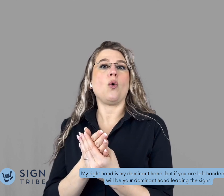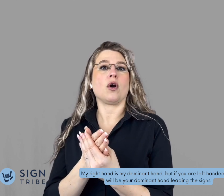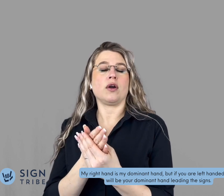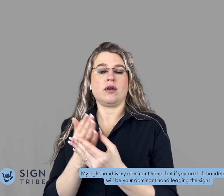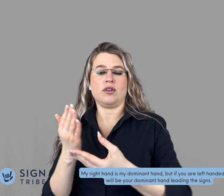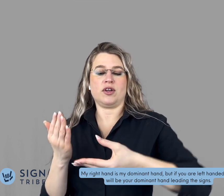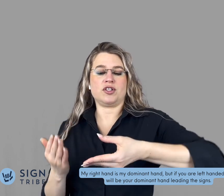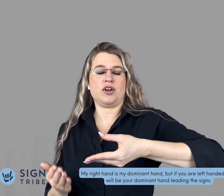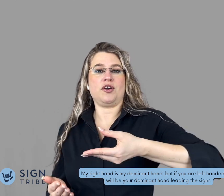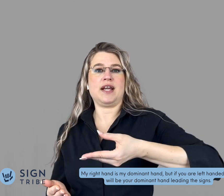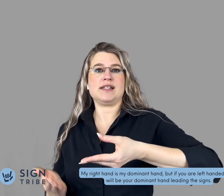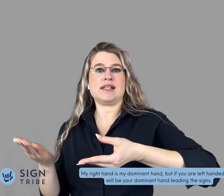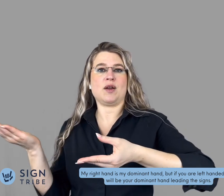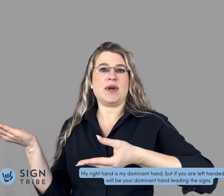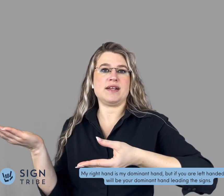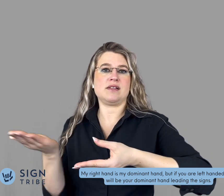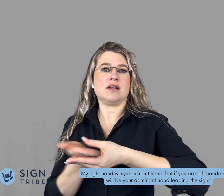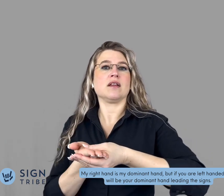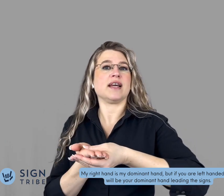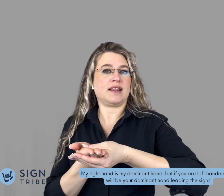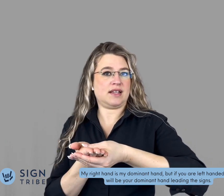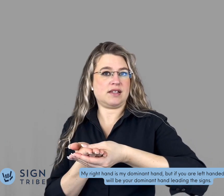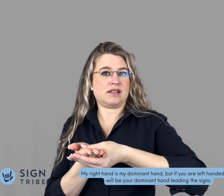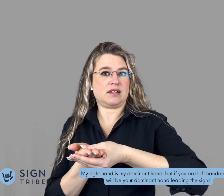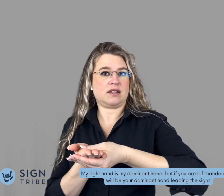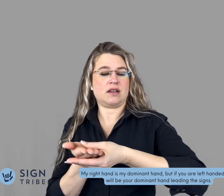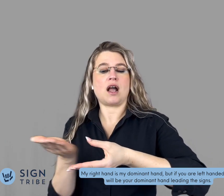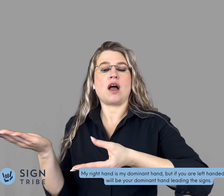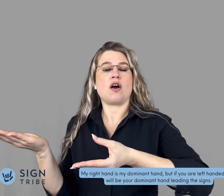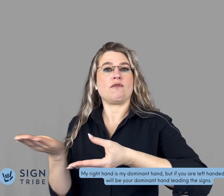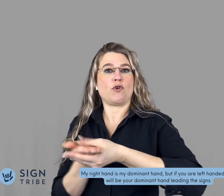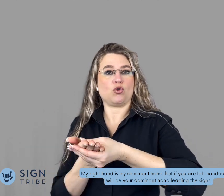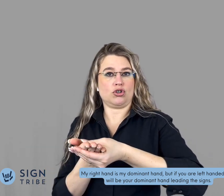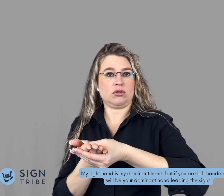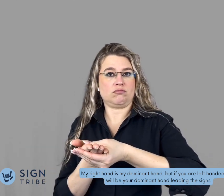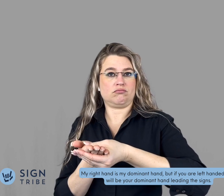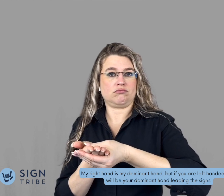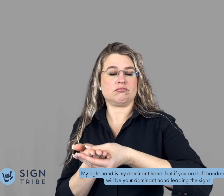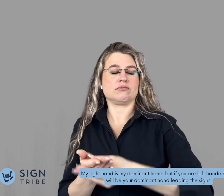Or you could turn your hand sideways like this. Folder.